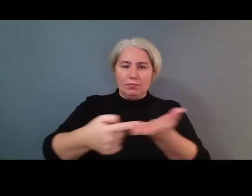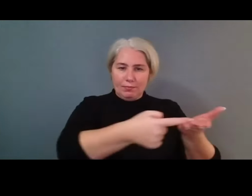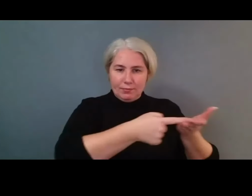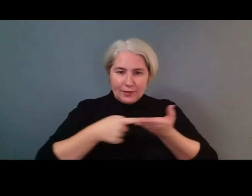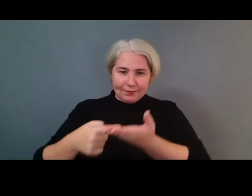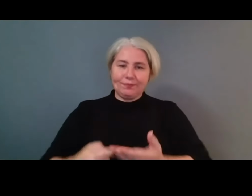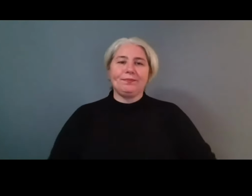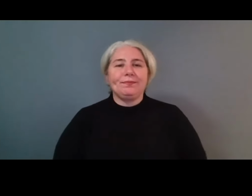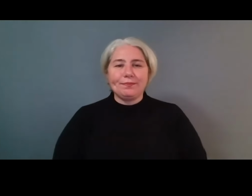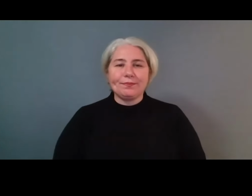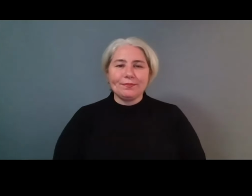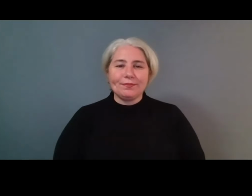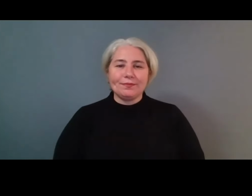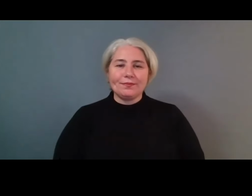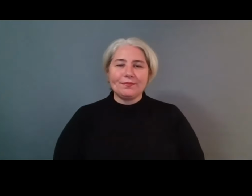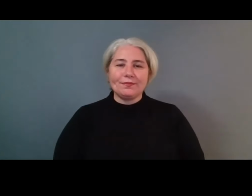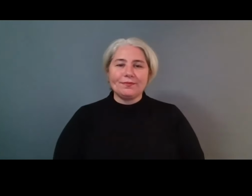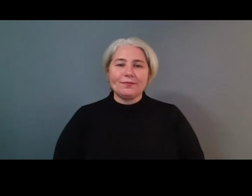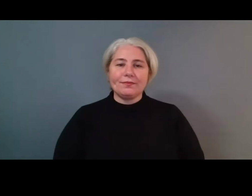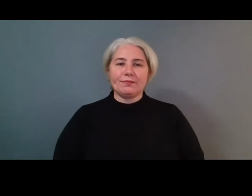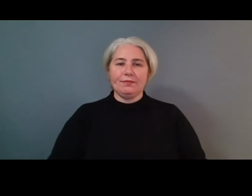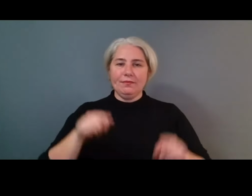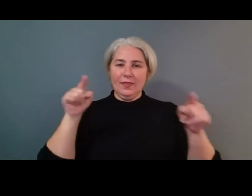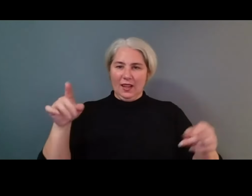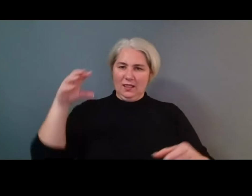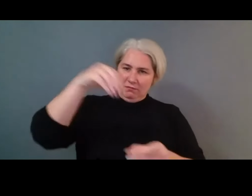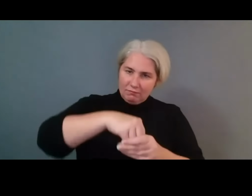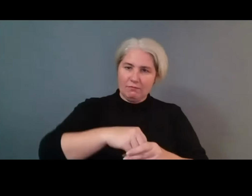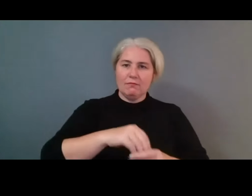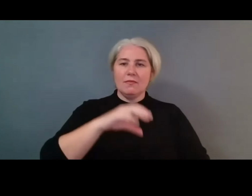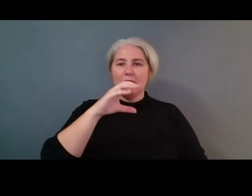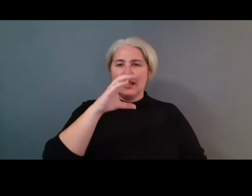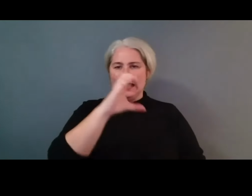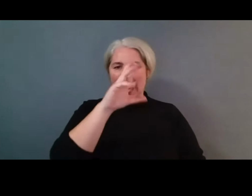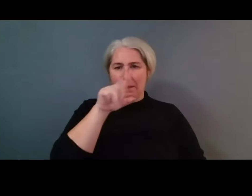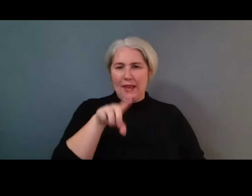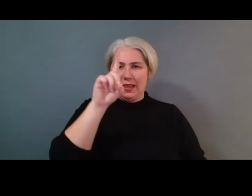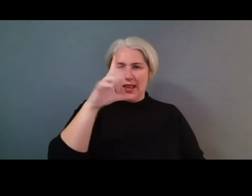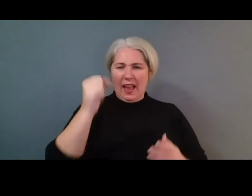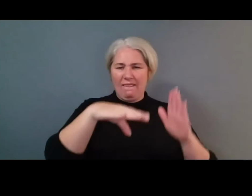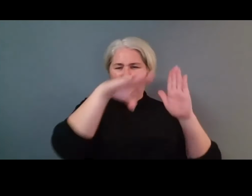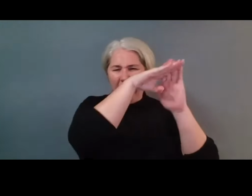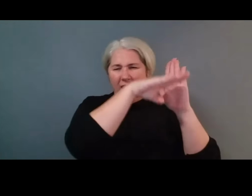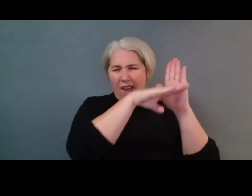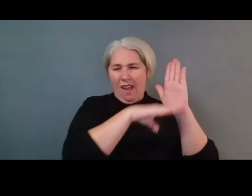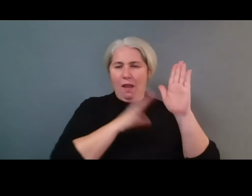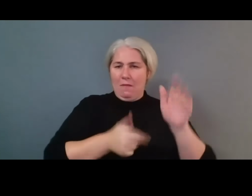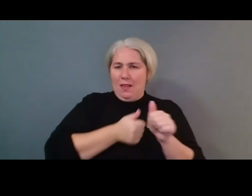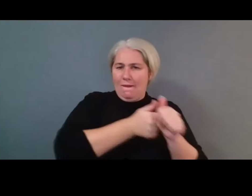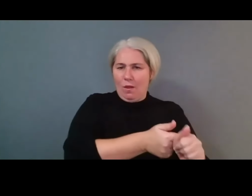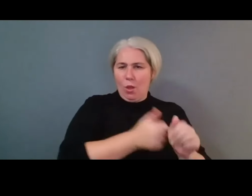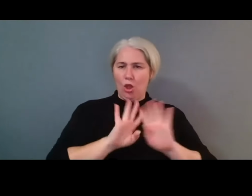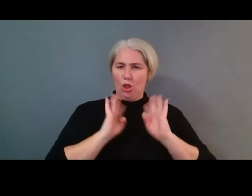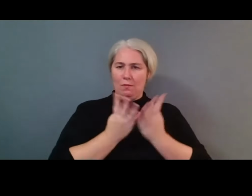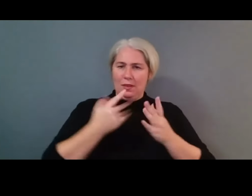the CRPD as well as in the various regulations of the work of the committee.